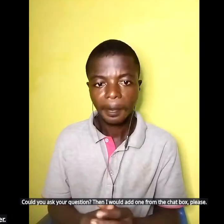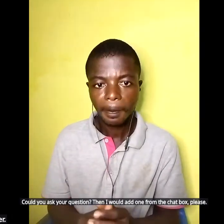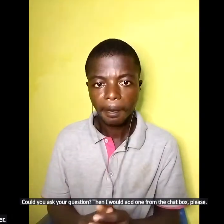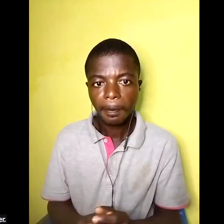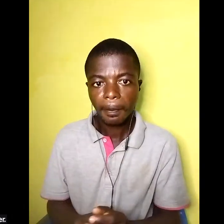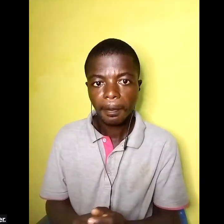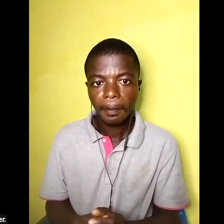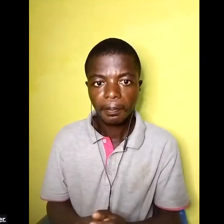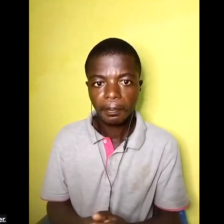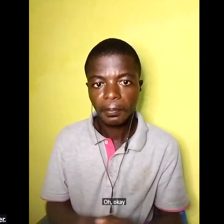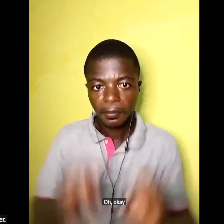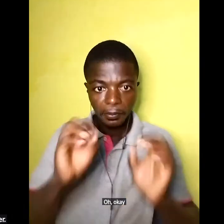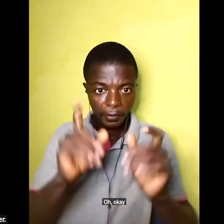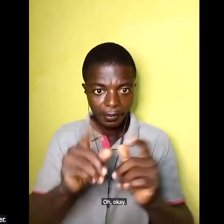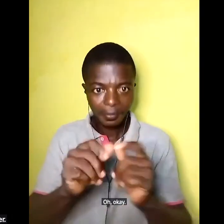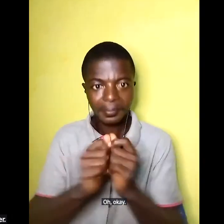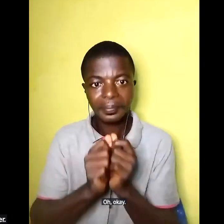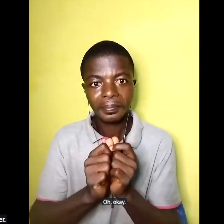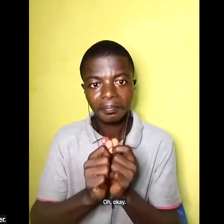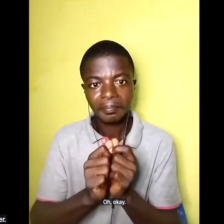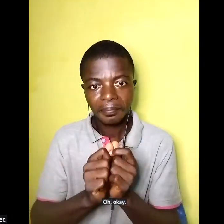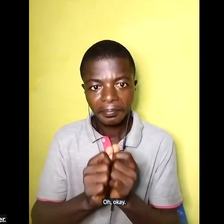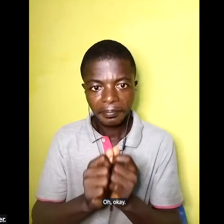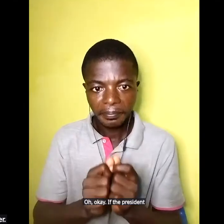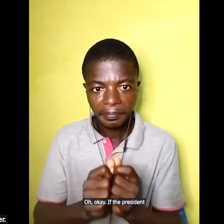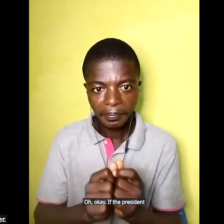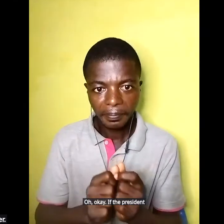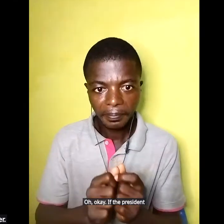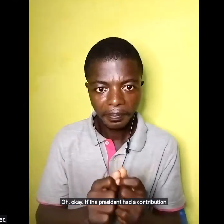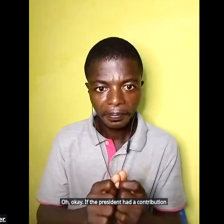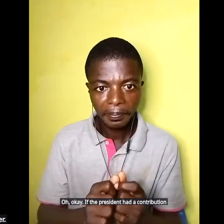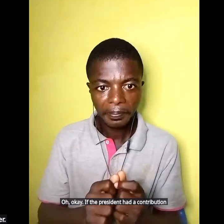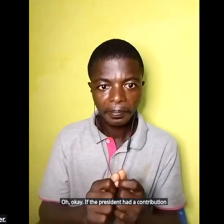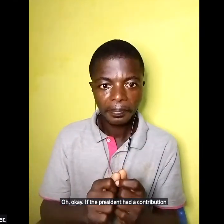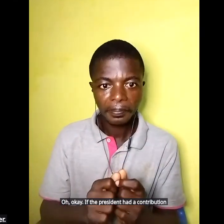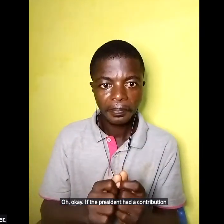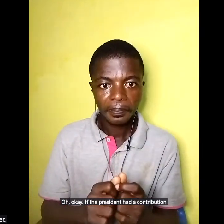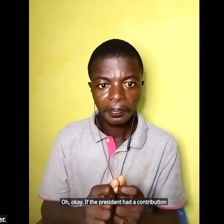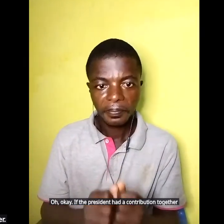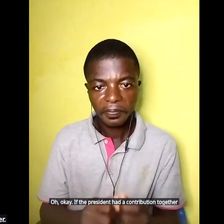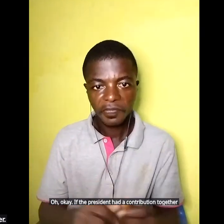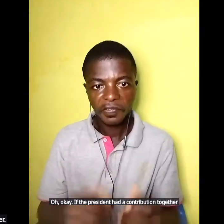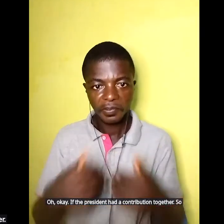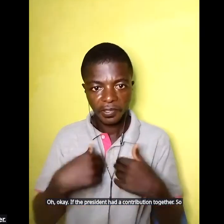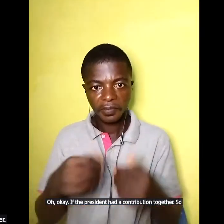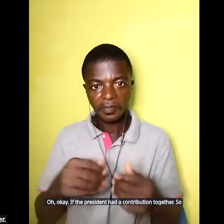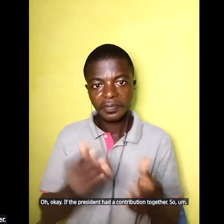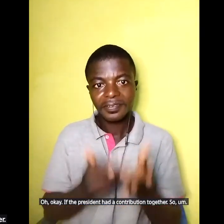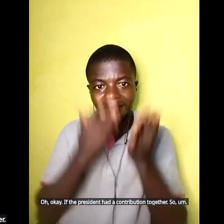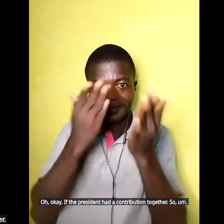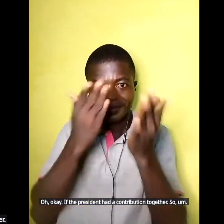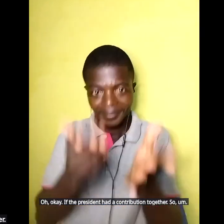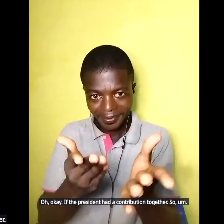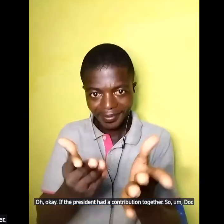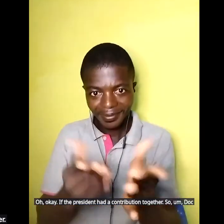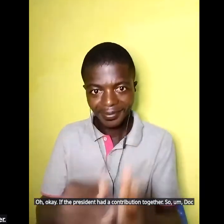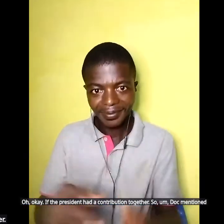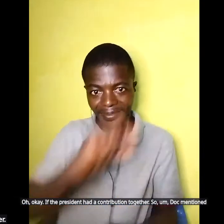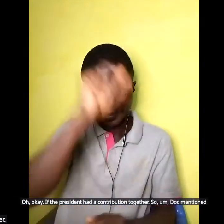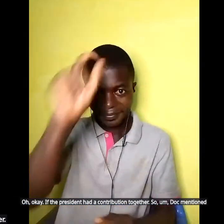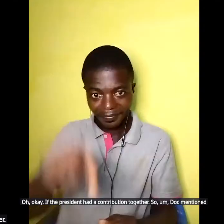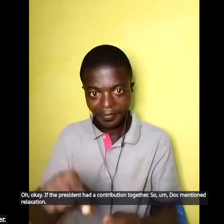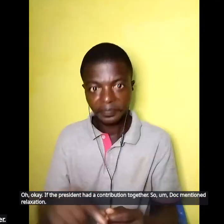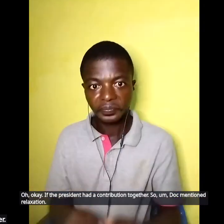Oh, okay, please. It's a question and a contribution together. So, Doc mentioned